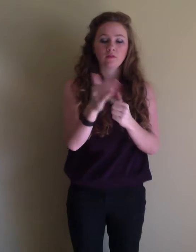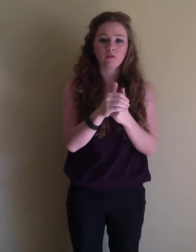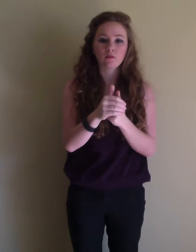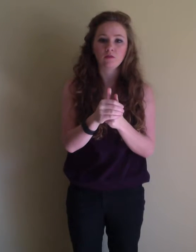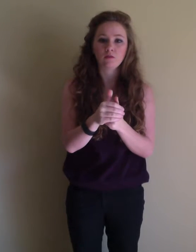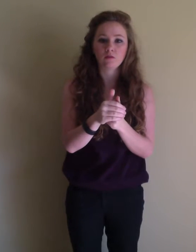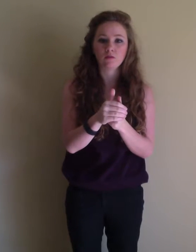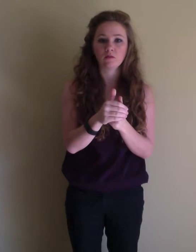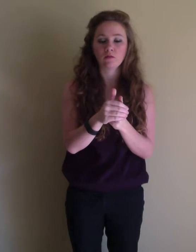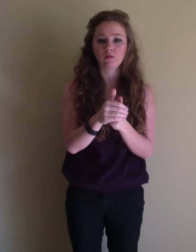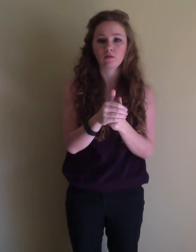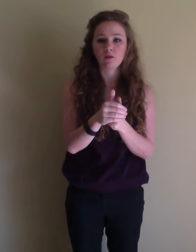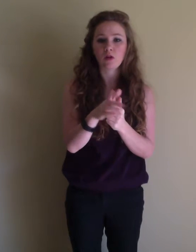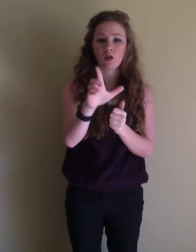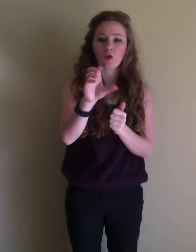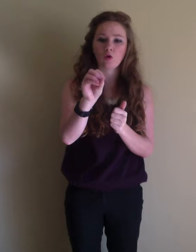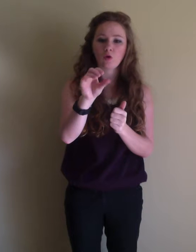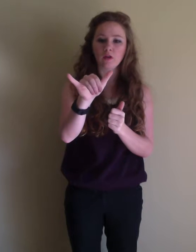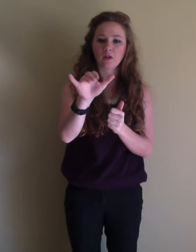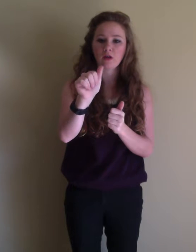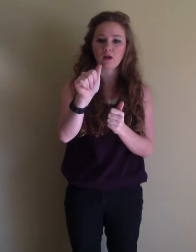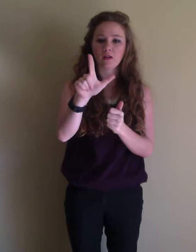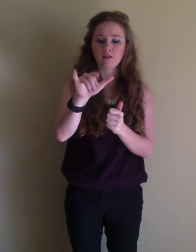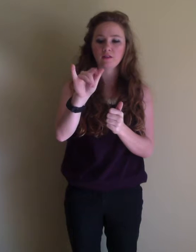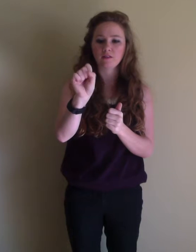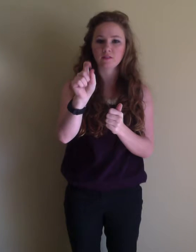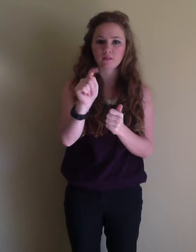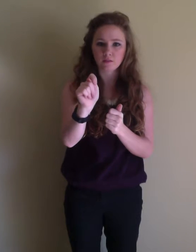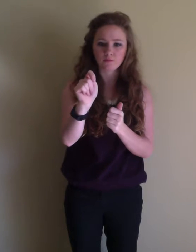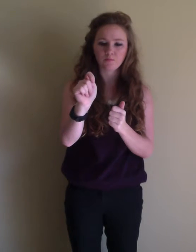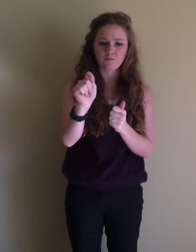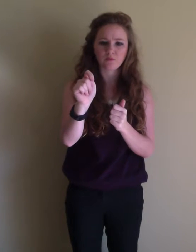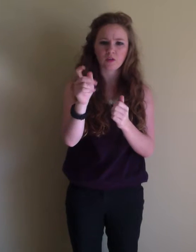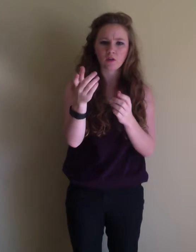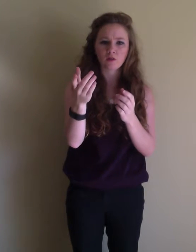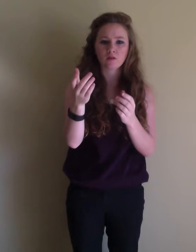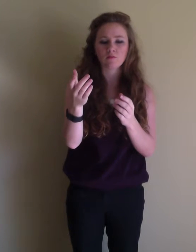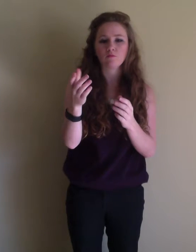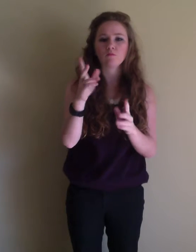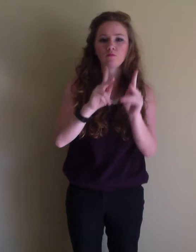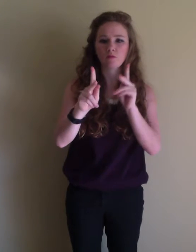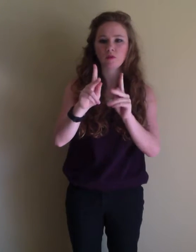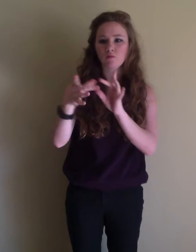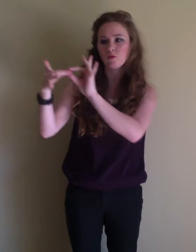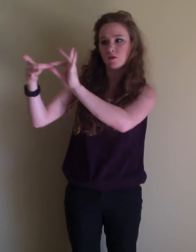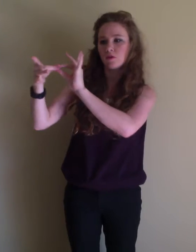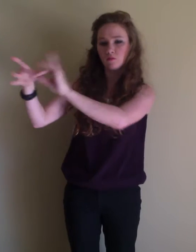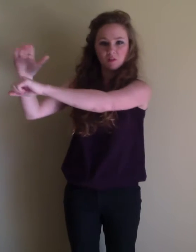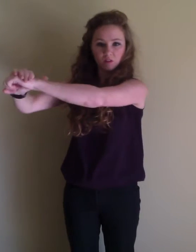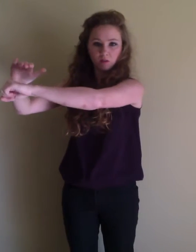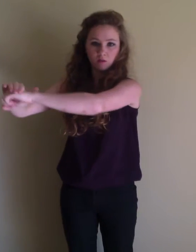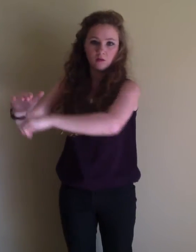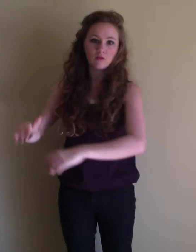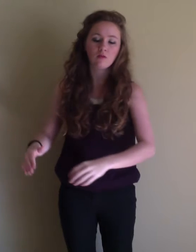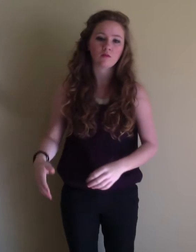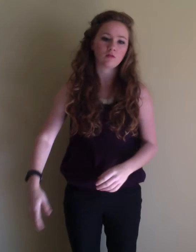the people loyal to the king, Great Britain and Parliament, did not like the Patriots. What did they think of them? They thought of them as ungrateful, whiny